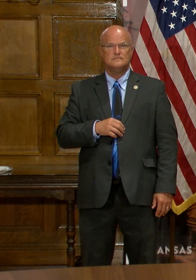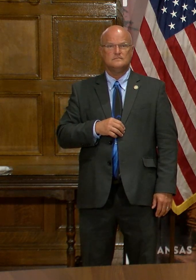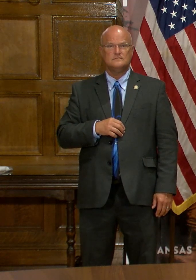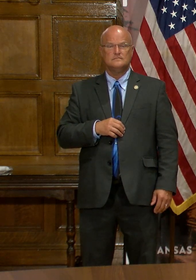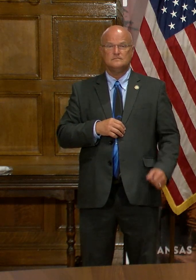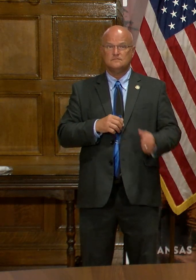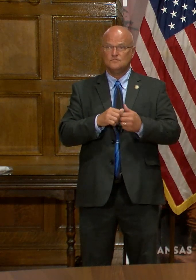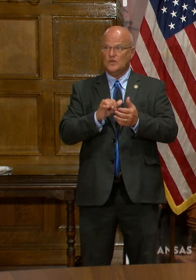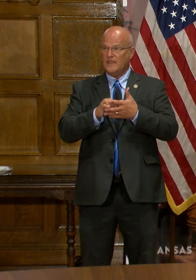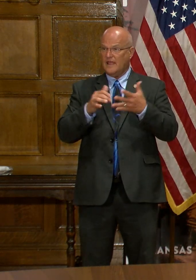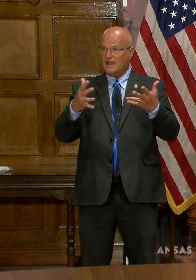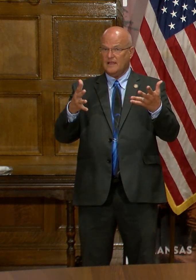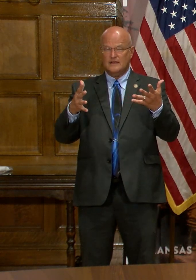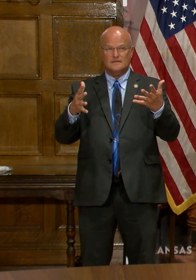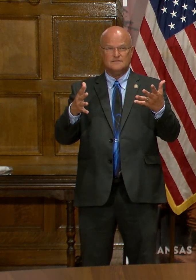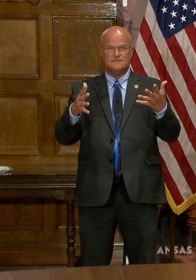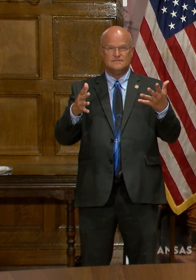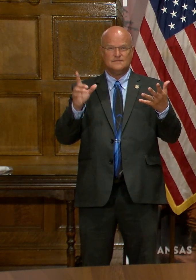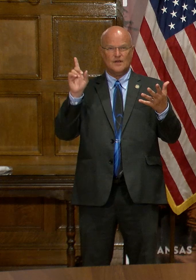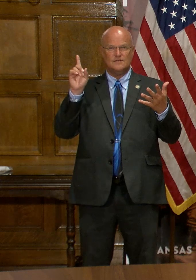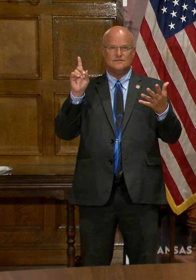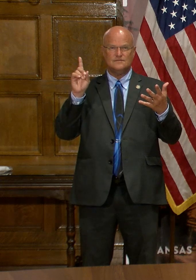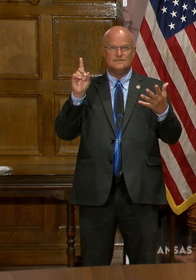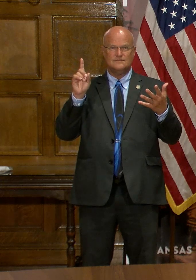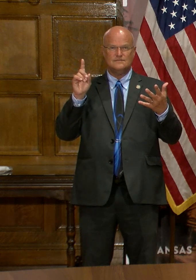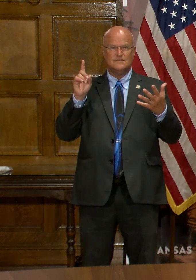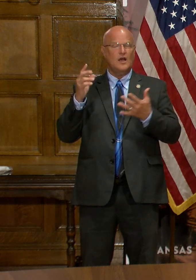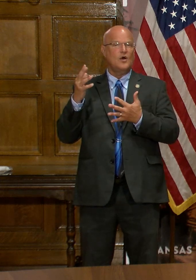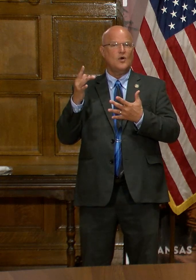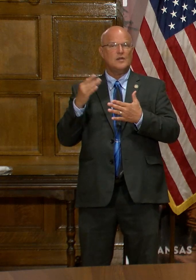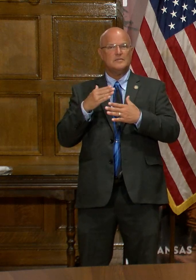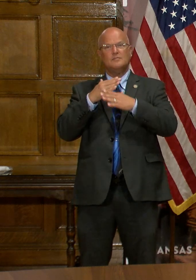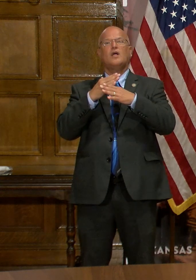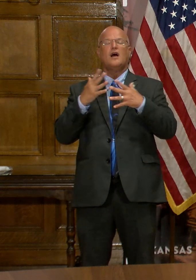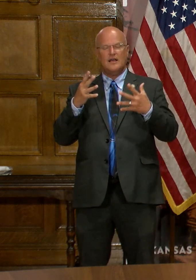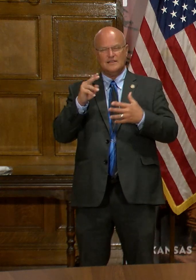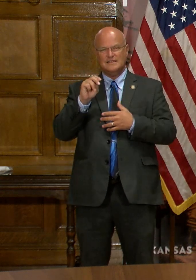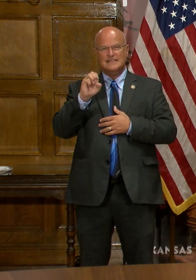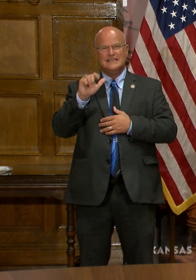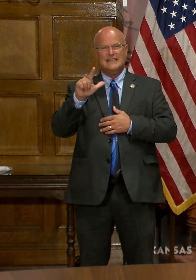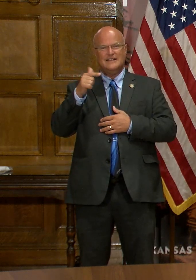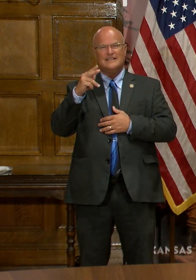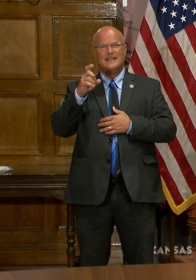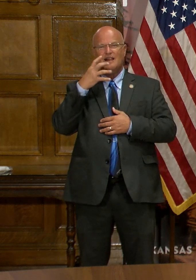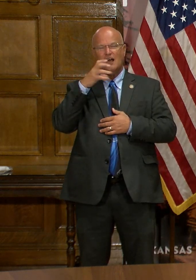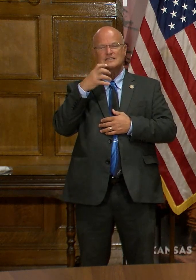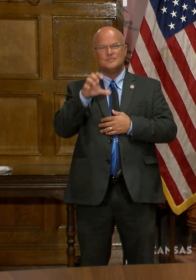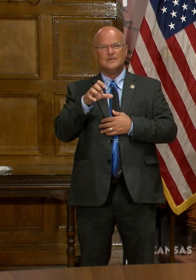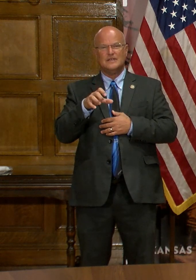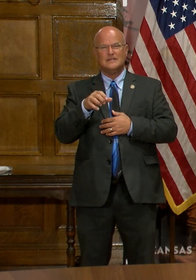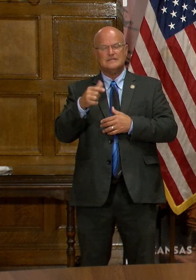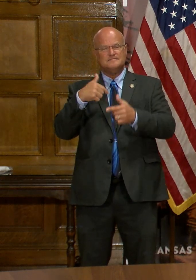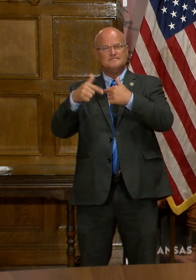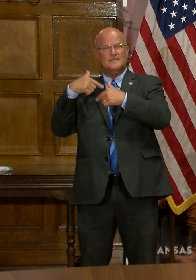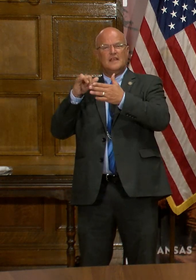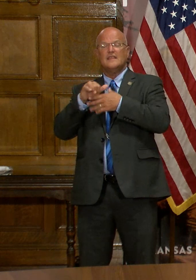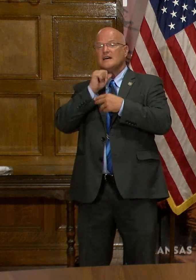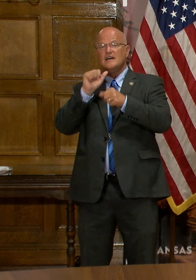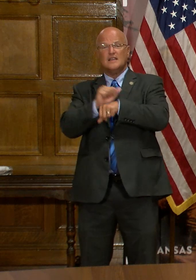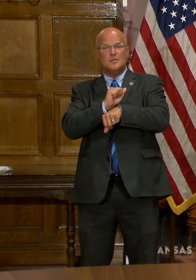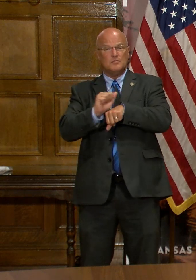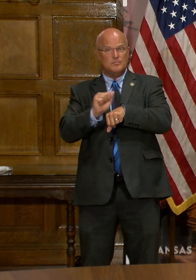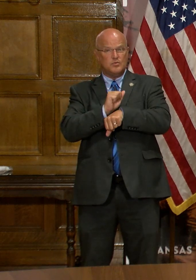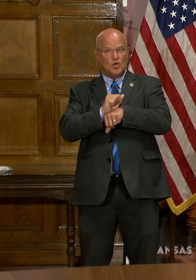With that, I think Governor, I'm sorry. I was just waiting to be polite. It's Neil Gladner in Hot Springs. To take you back to the